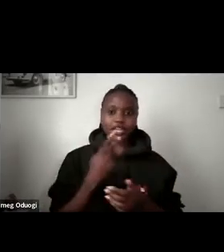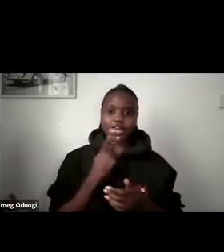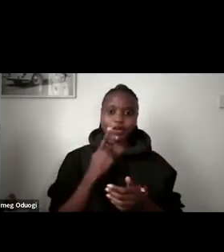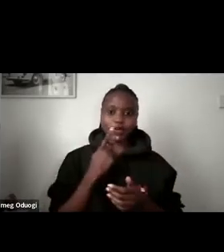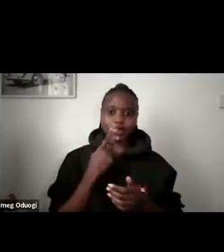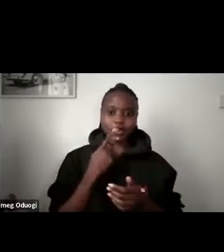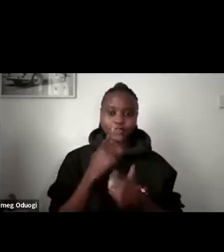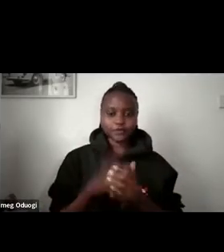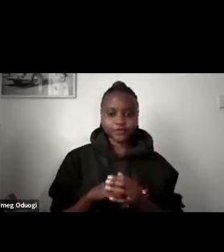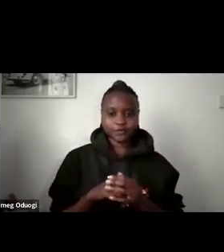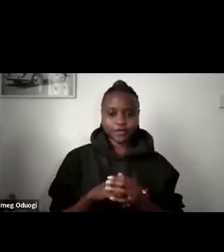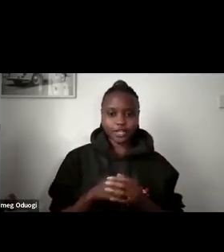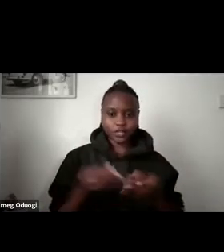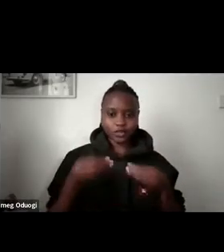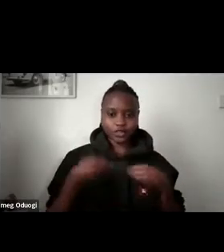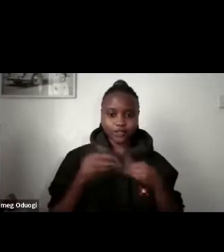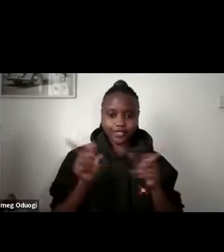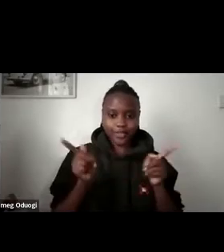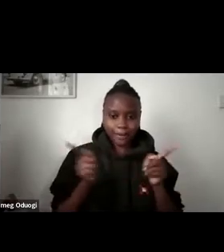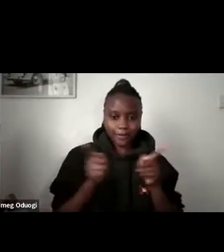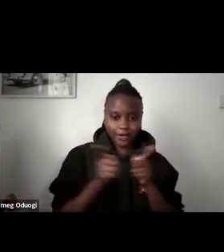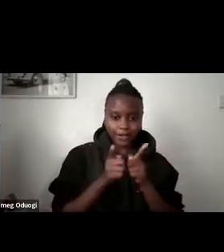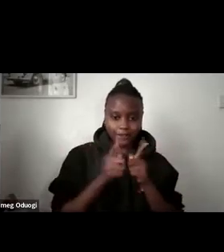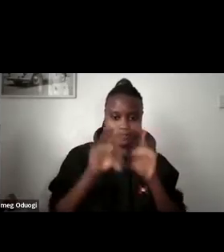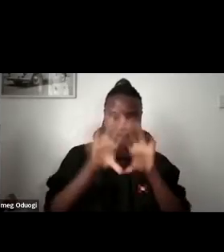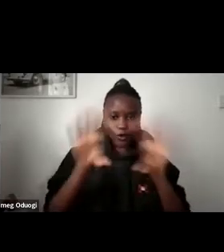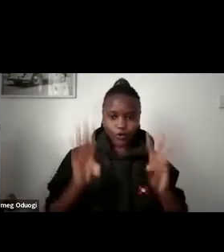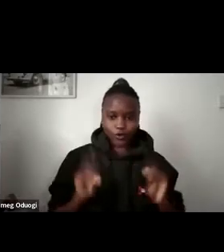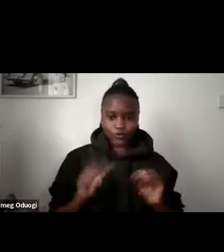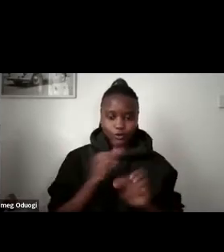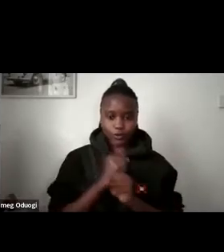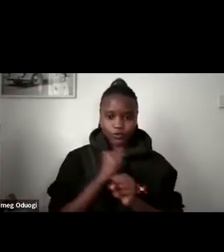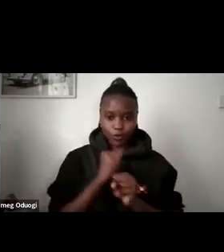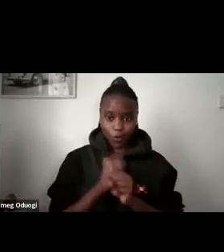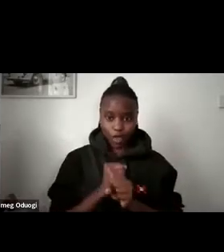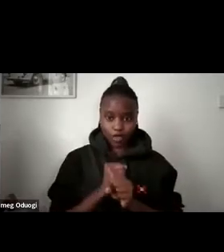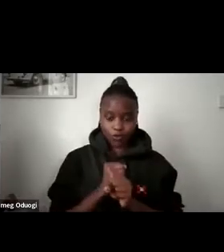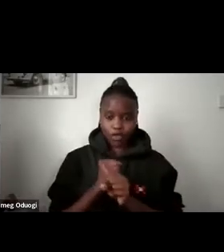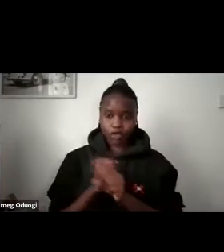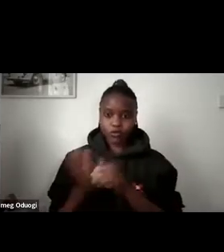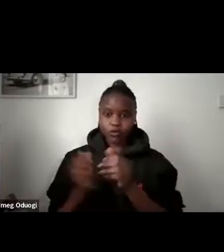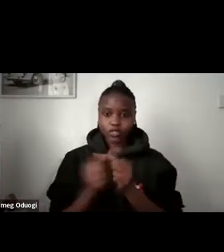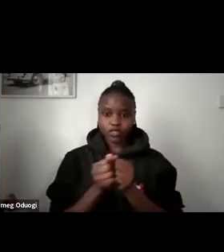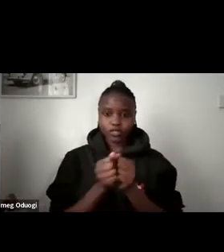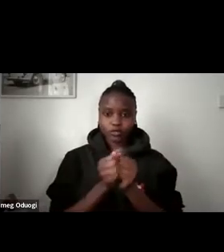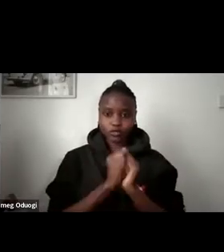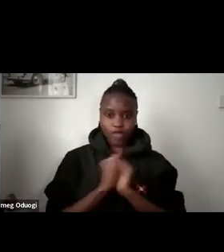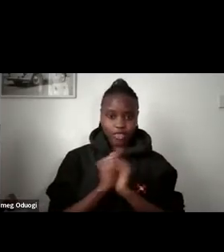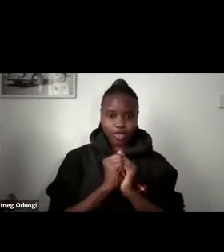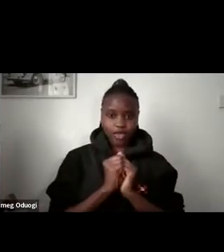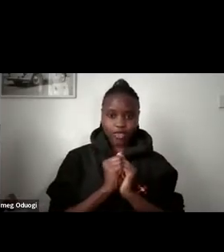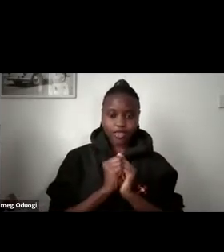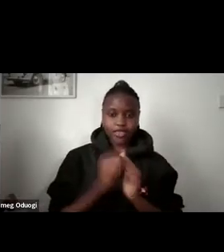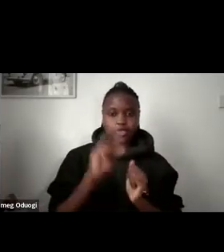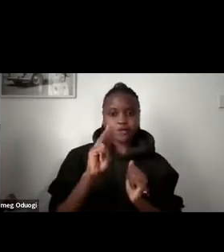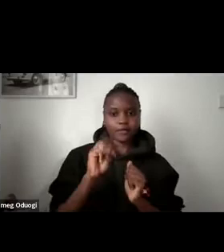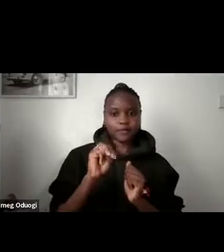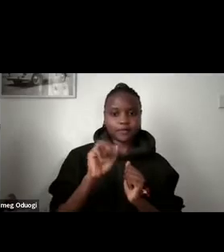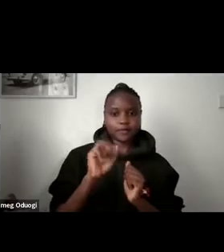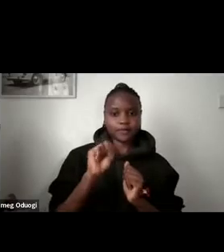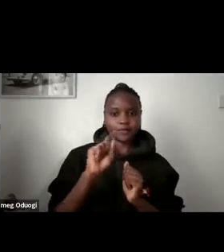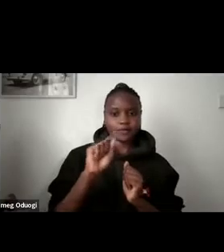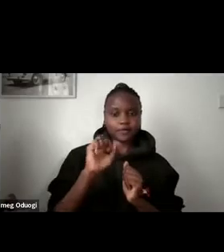a brief overview of the work we are doing with them in the MasterCard project, we have Veronica